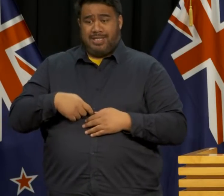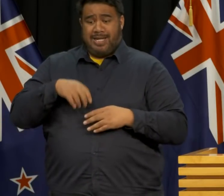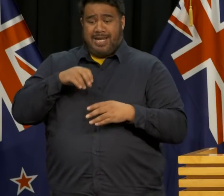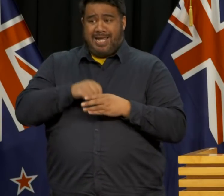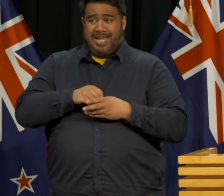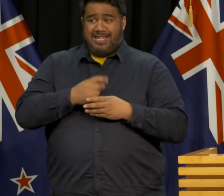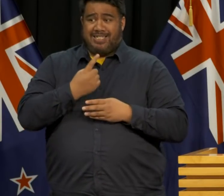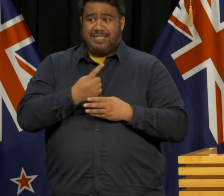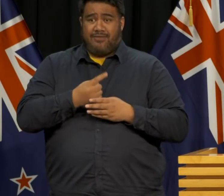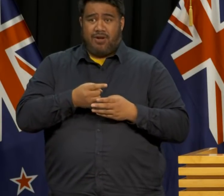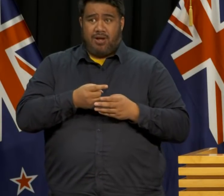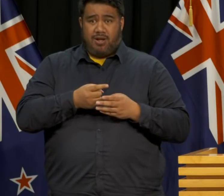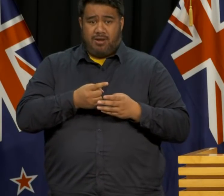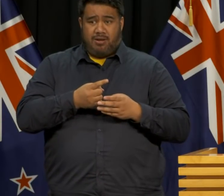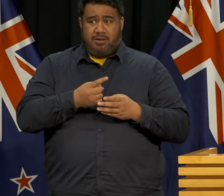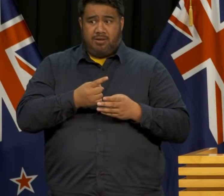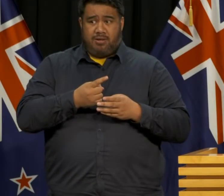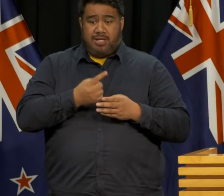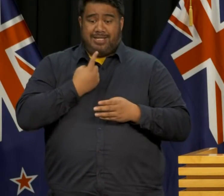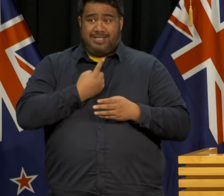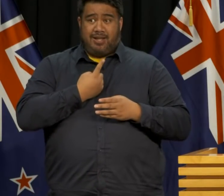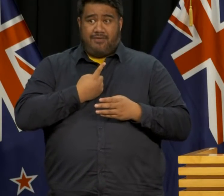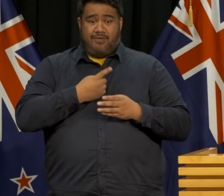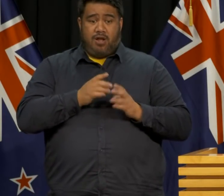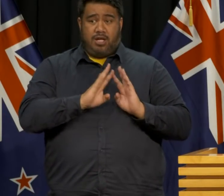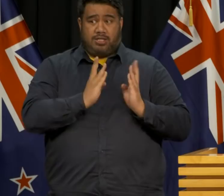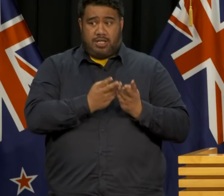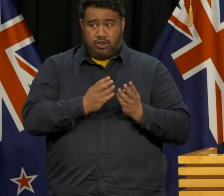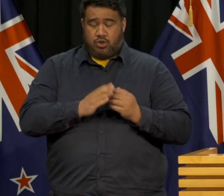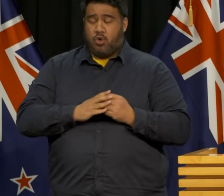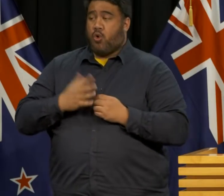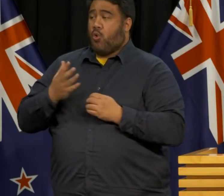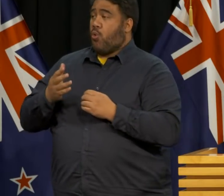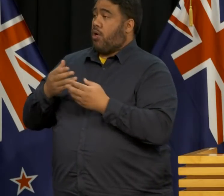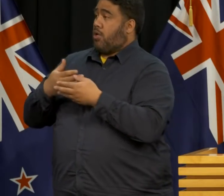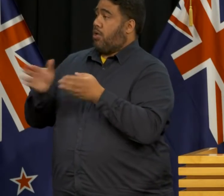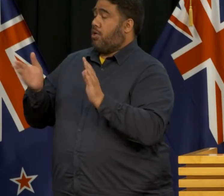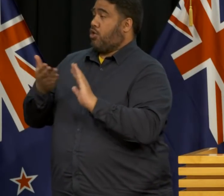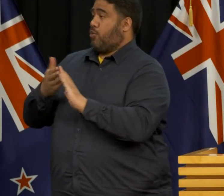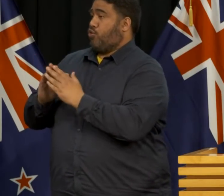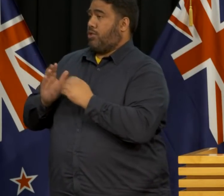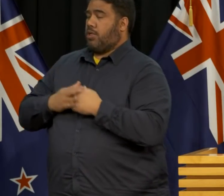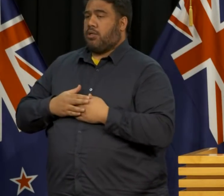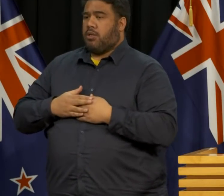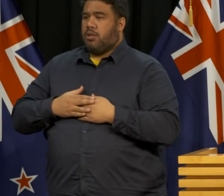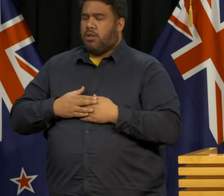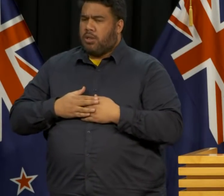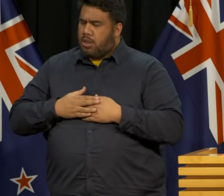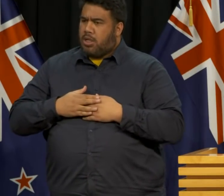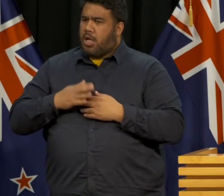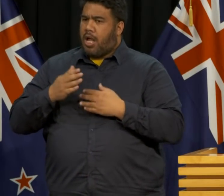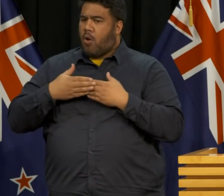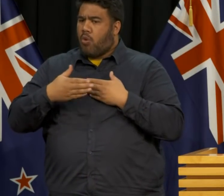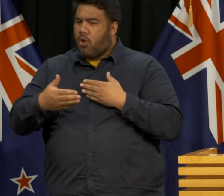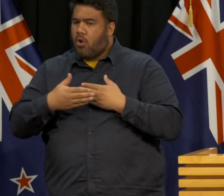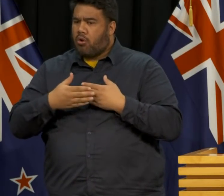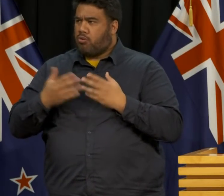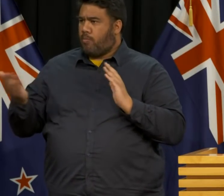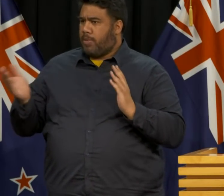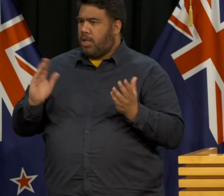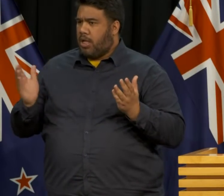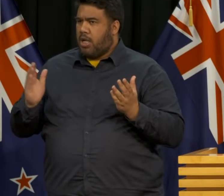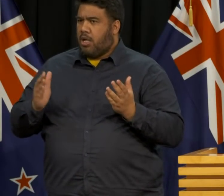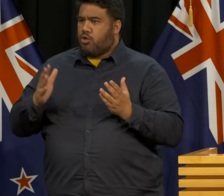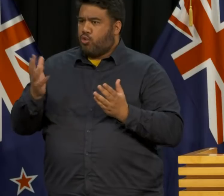self-isolation and a test for people in the general community? 24 hours. The vast majority of tests are processed overnight. Our